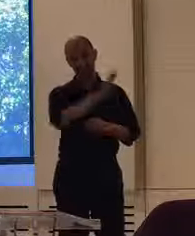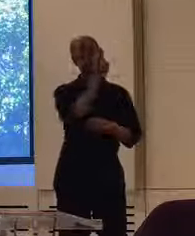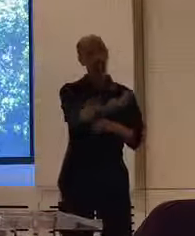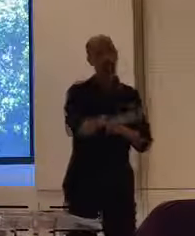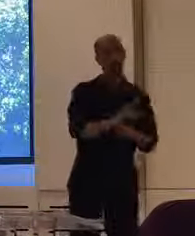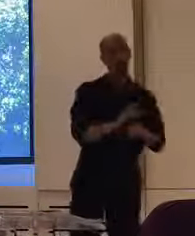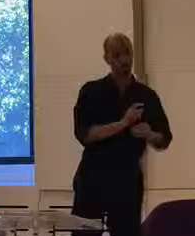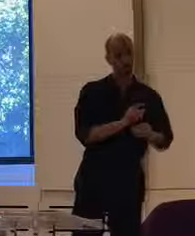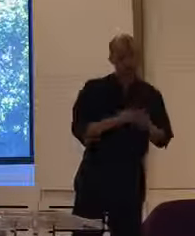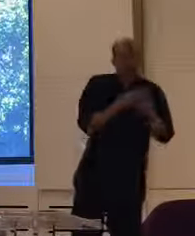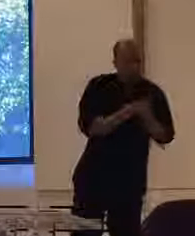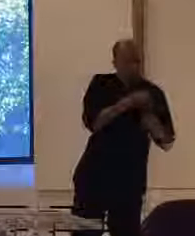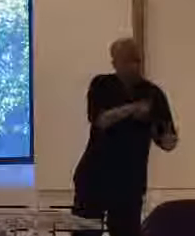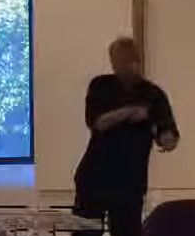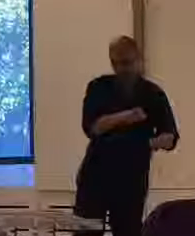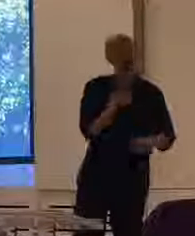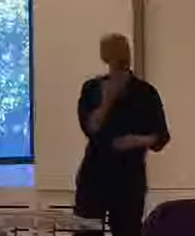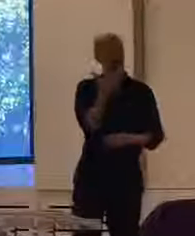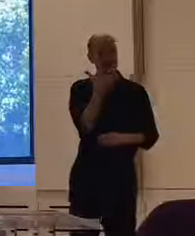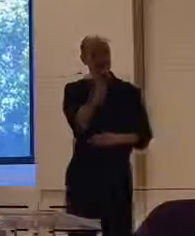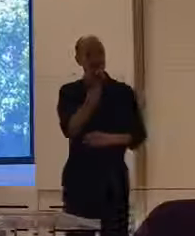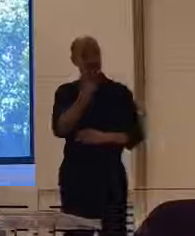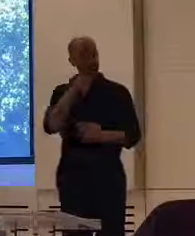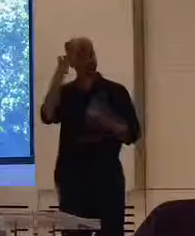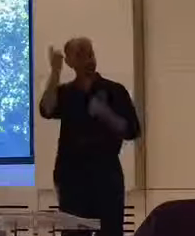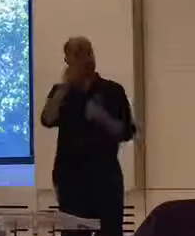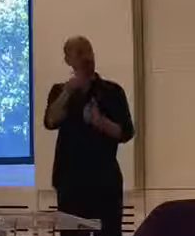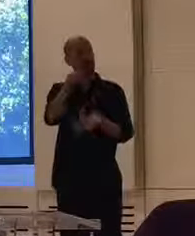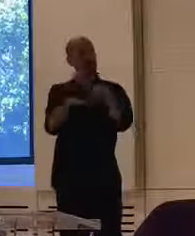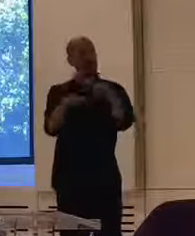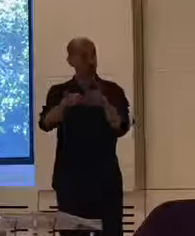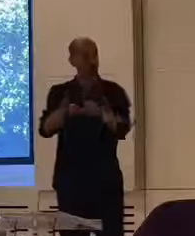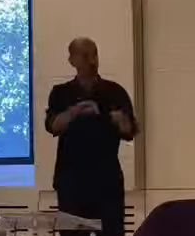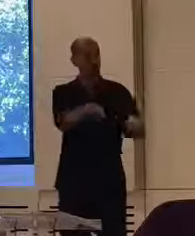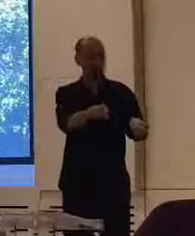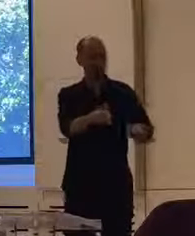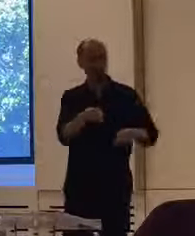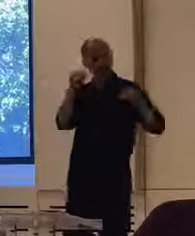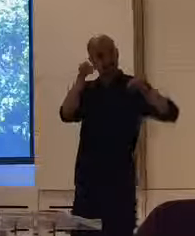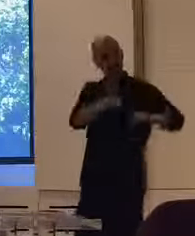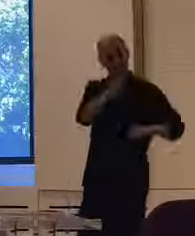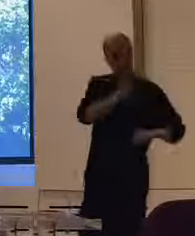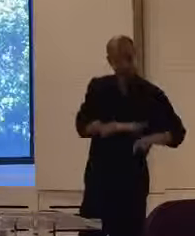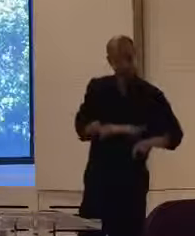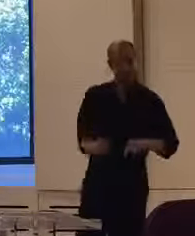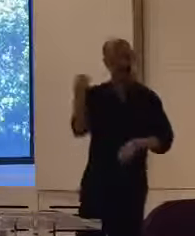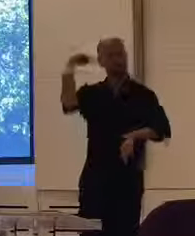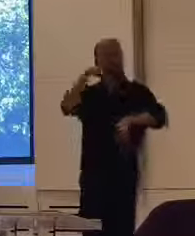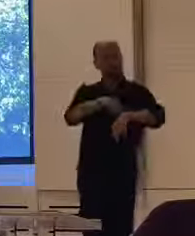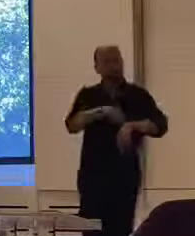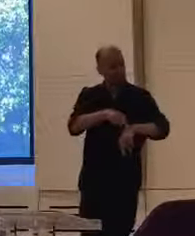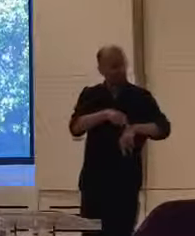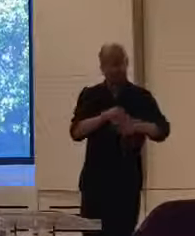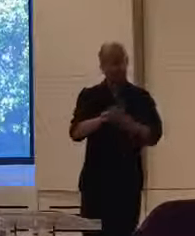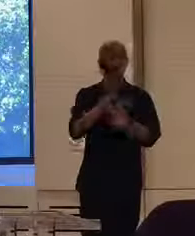75% of students have mental health problems in that school at that